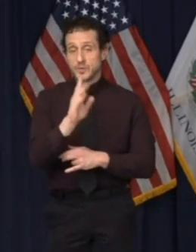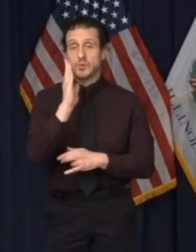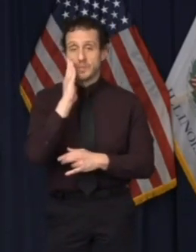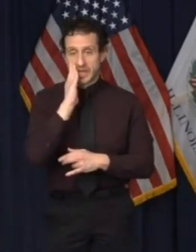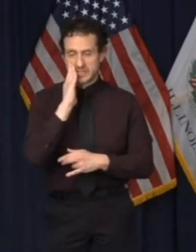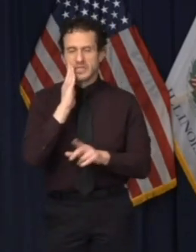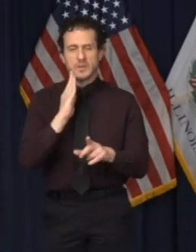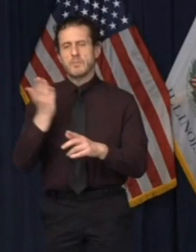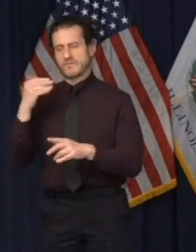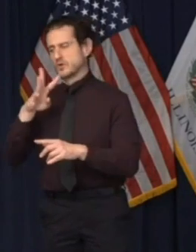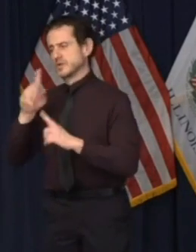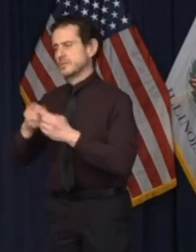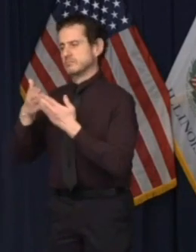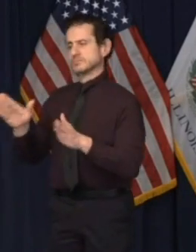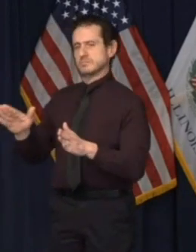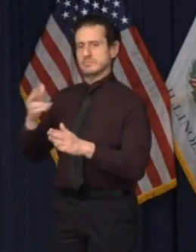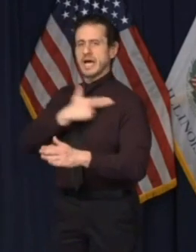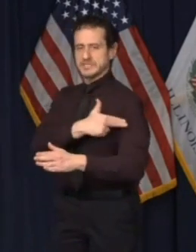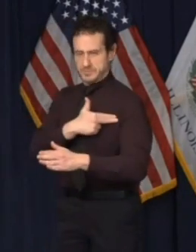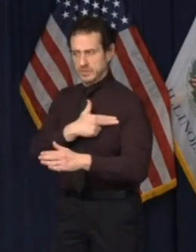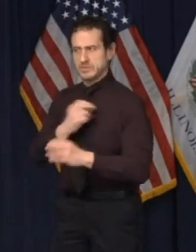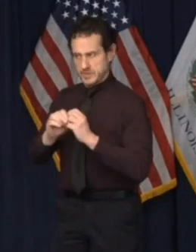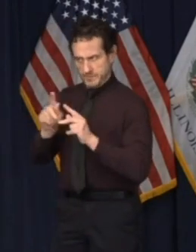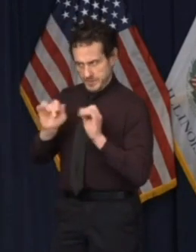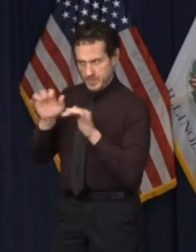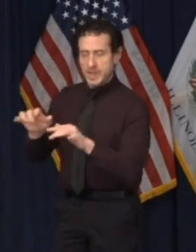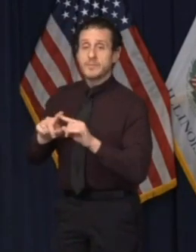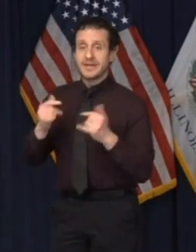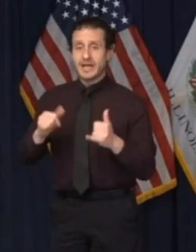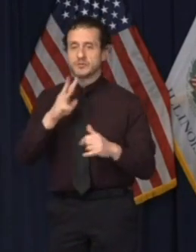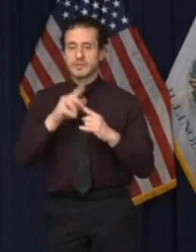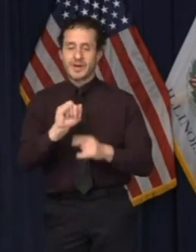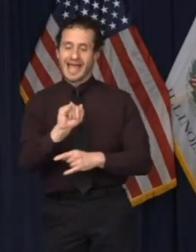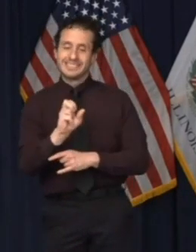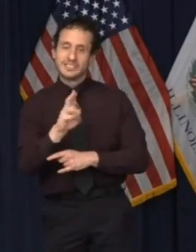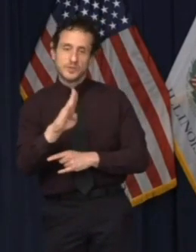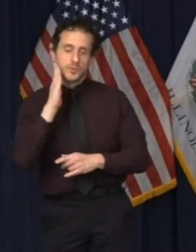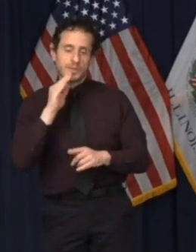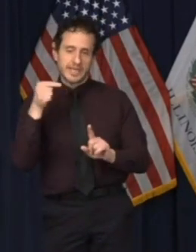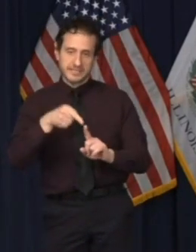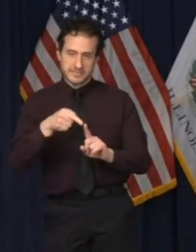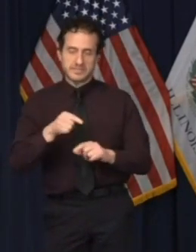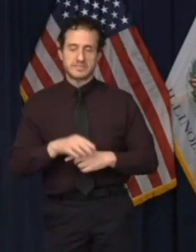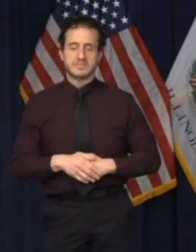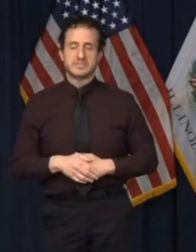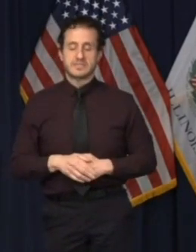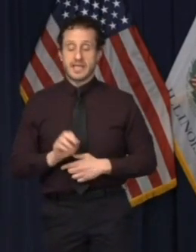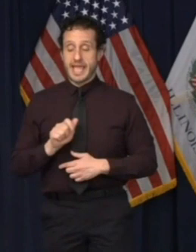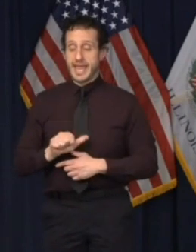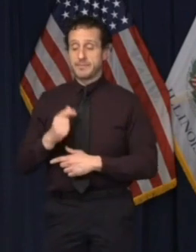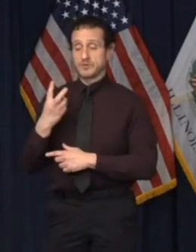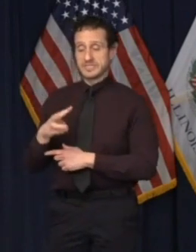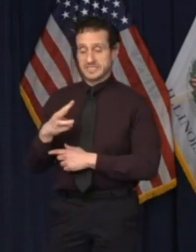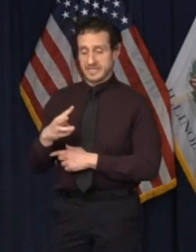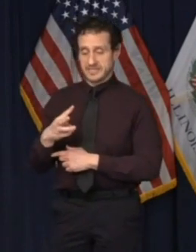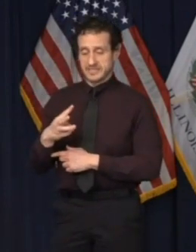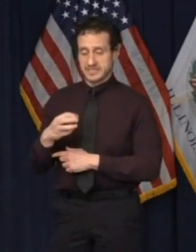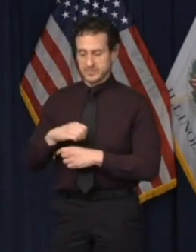did for overall hospitalization rates. On April 6th, COVID patients